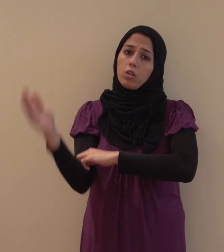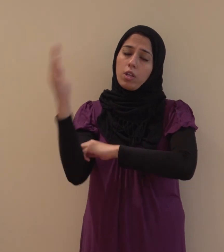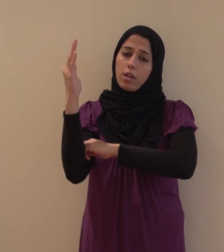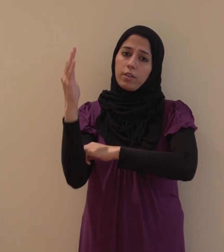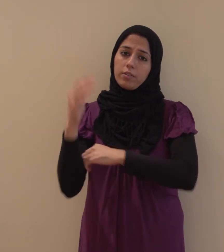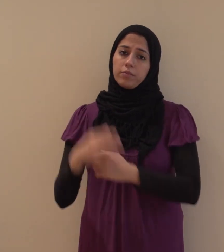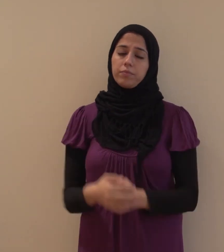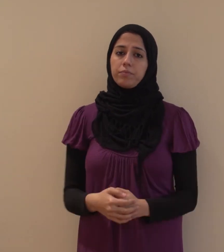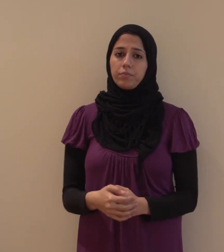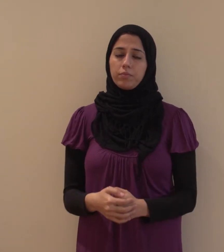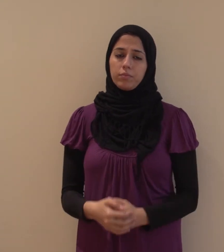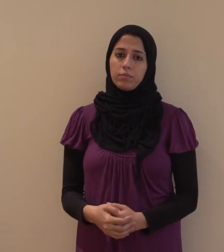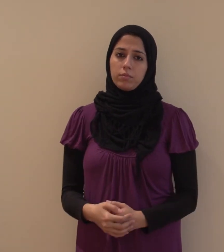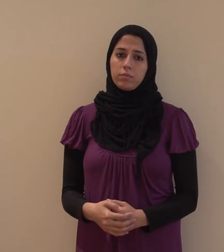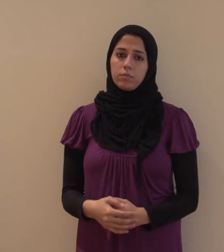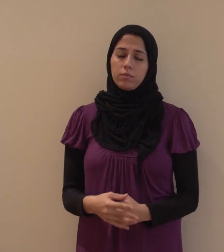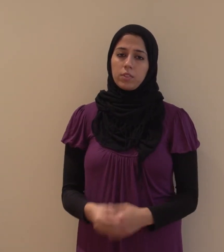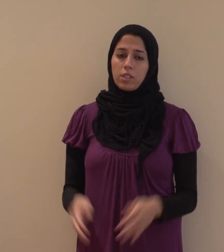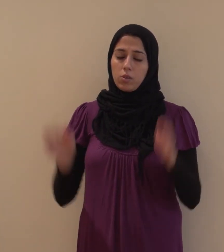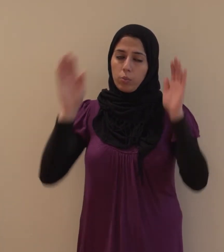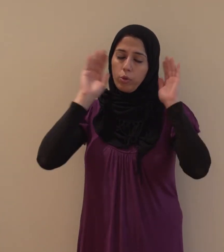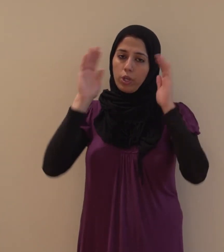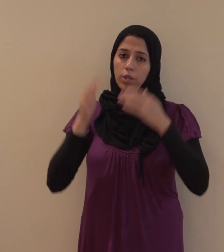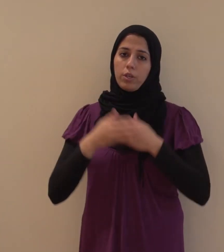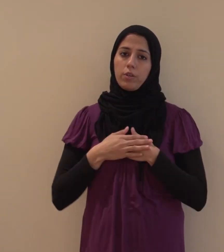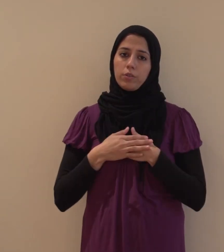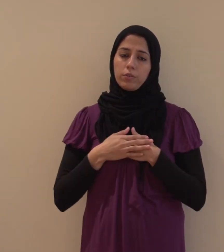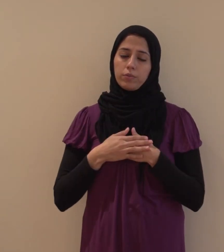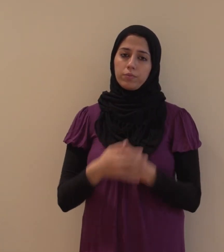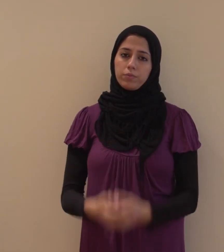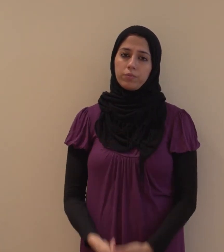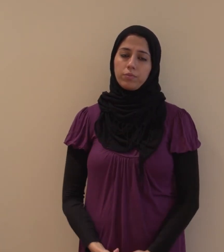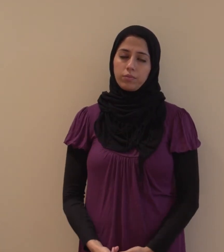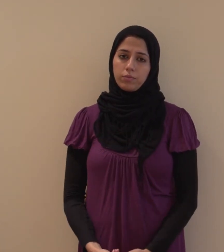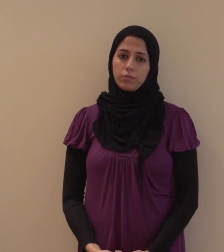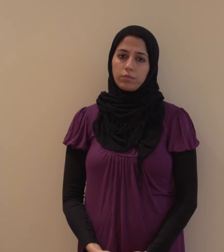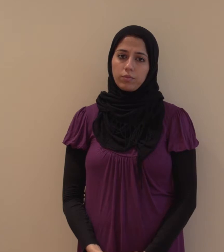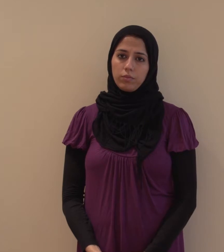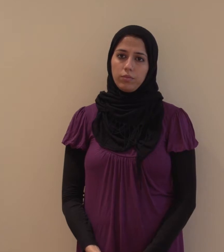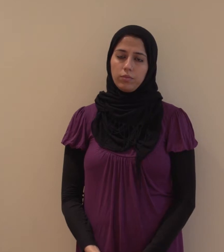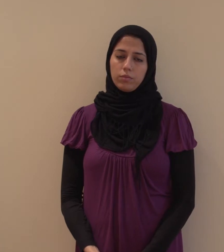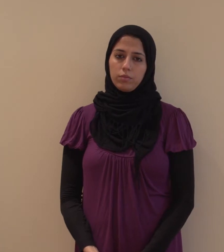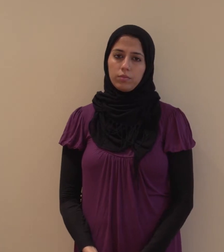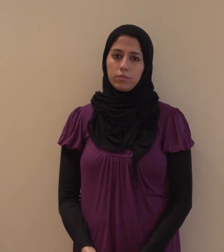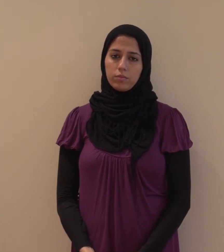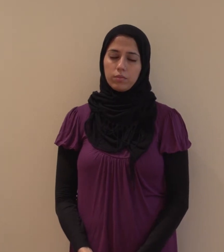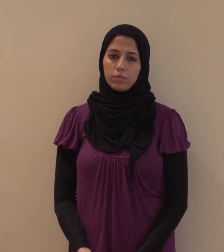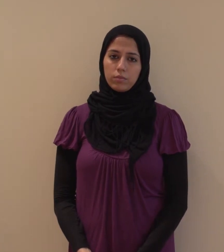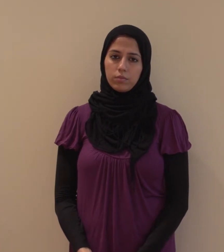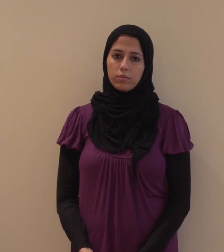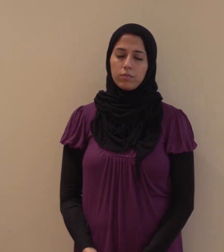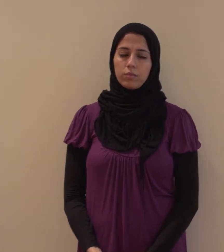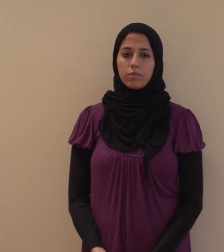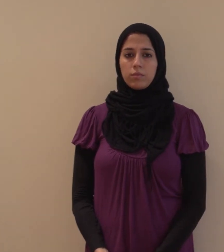Allah subhanahu wa ta'ala. Abdullah ibn Idris, this is one of our ancestors,